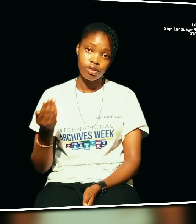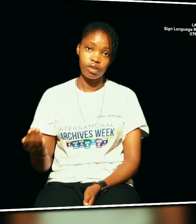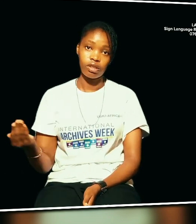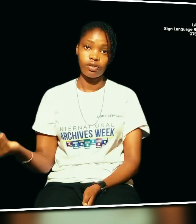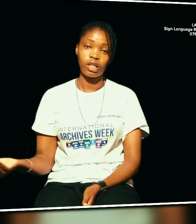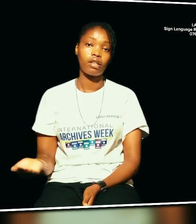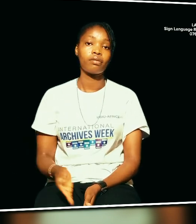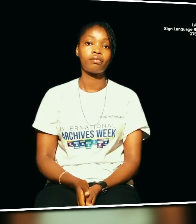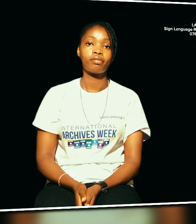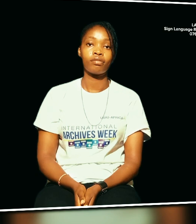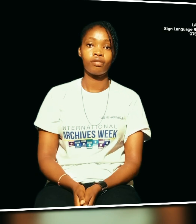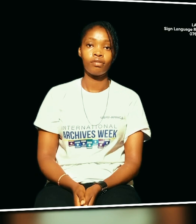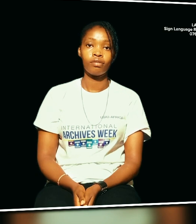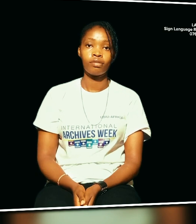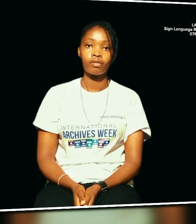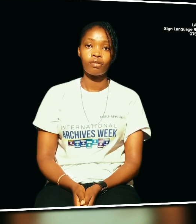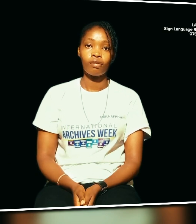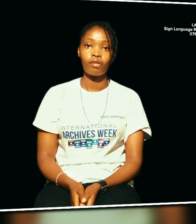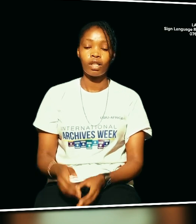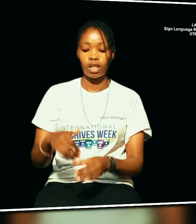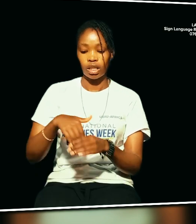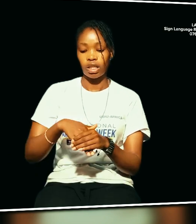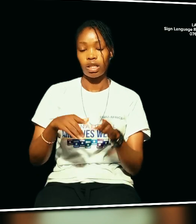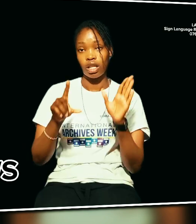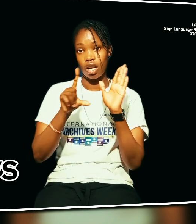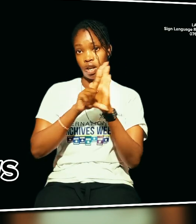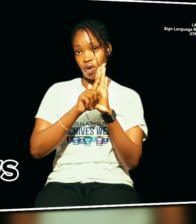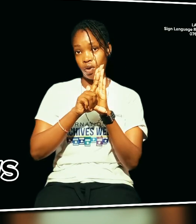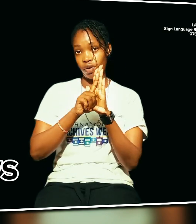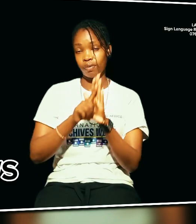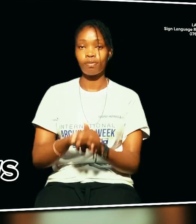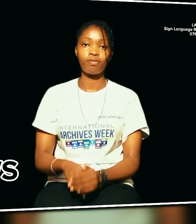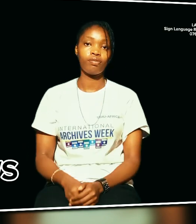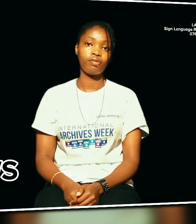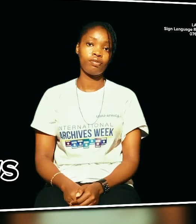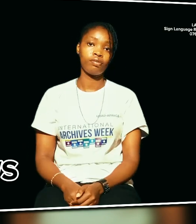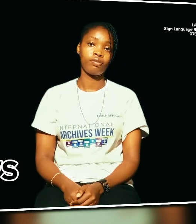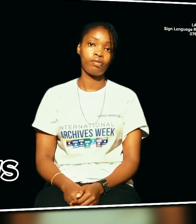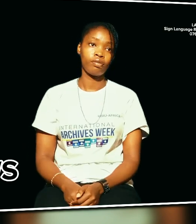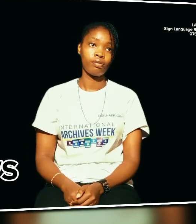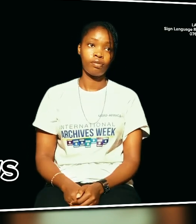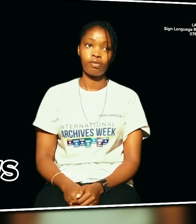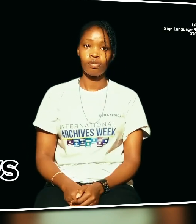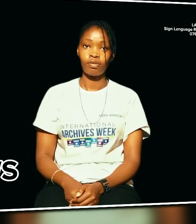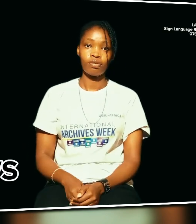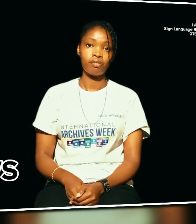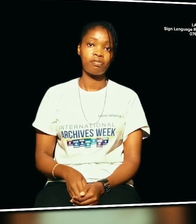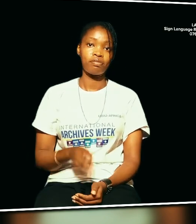in-laws.